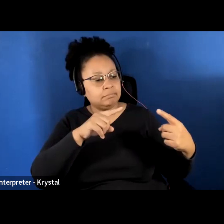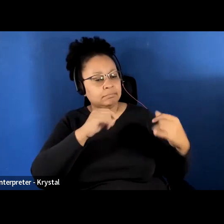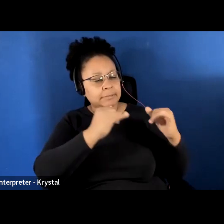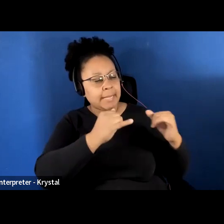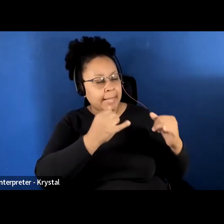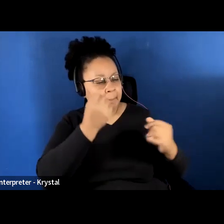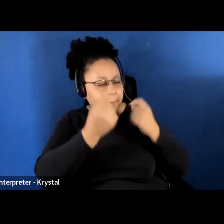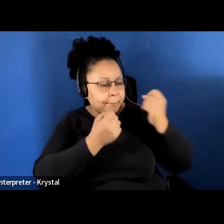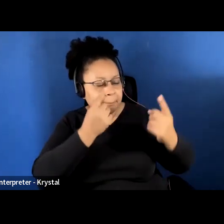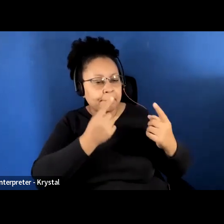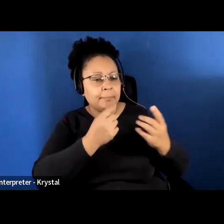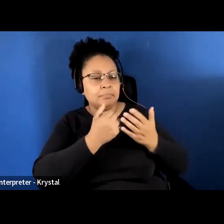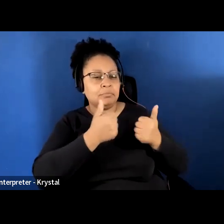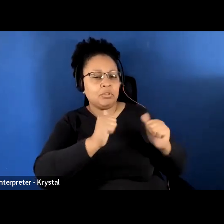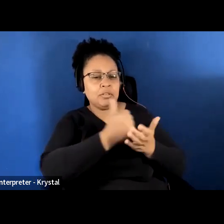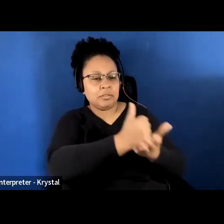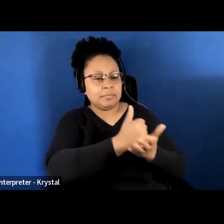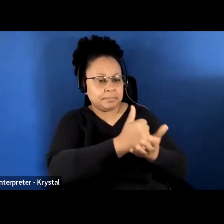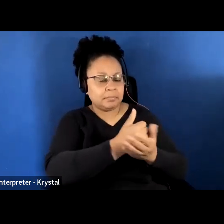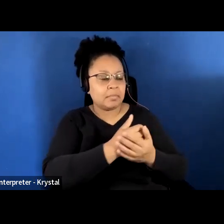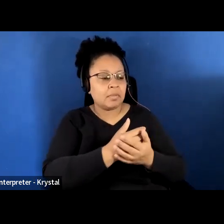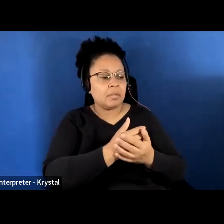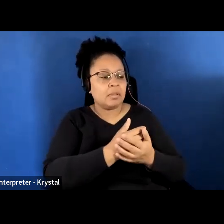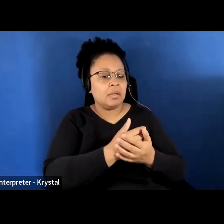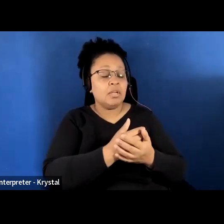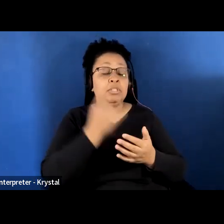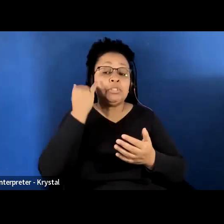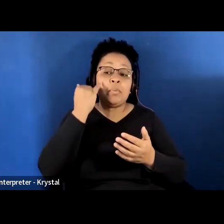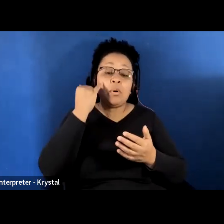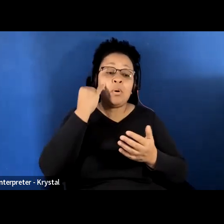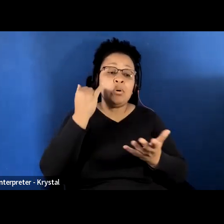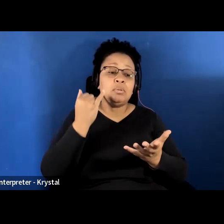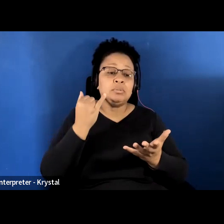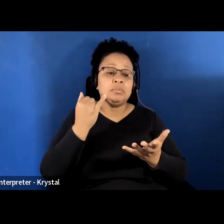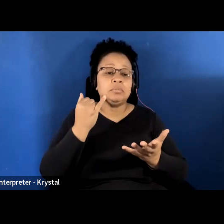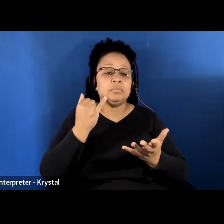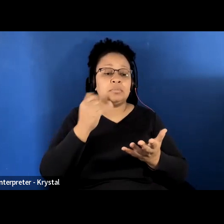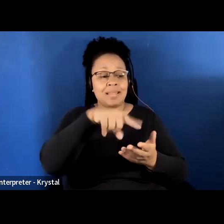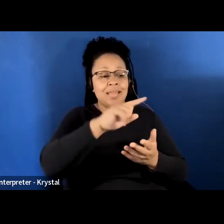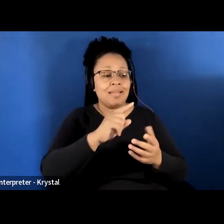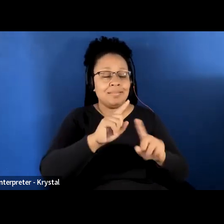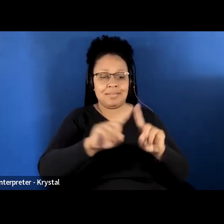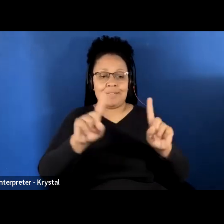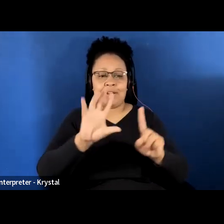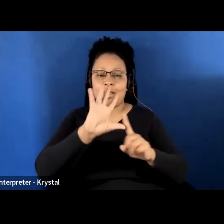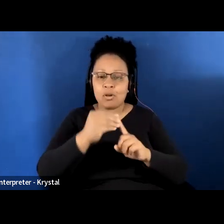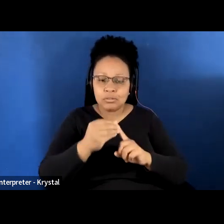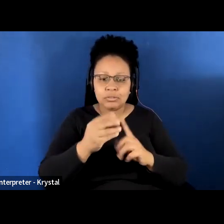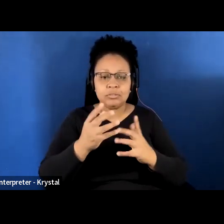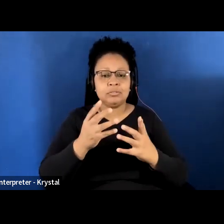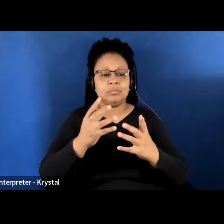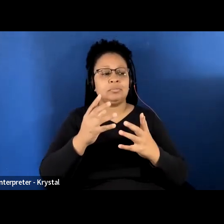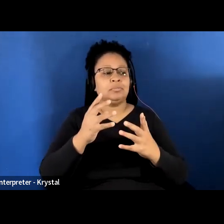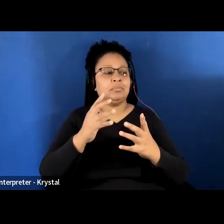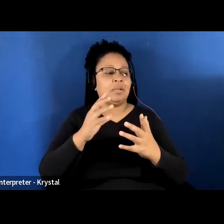If the person is from a different culture or uses another language, you really do need to communicate